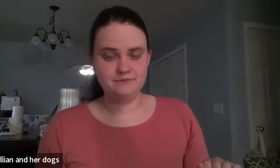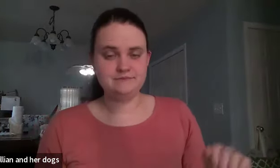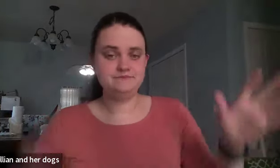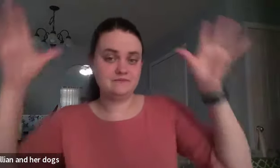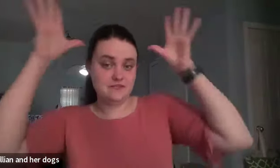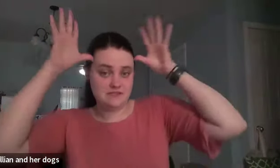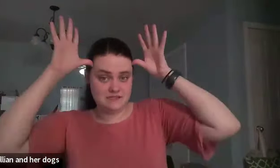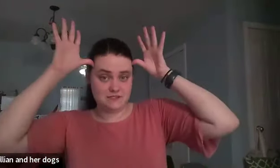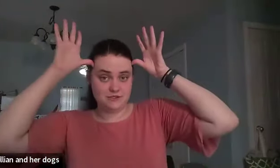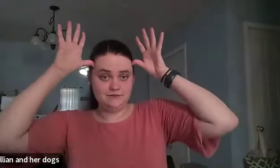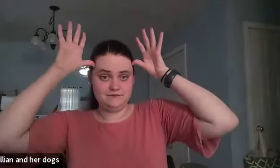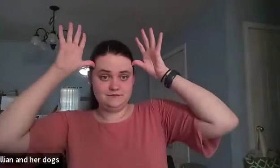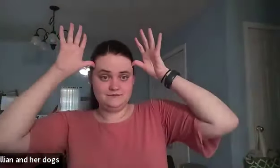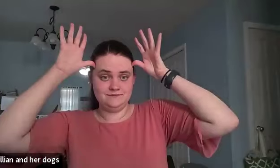Deer, deer.